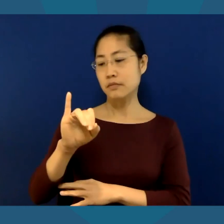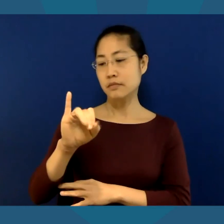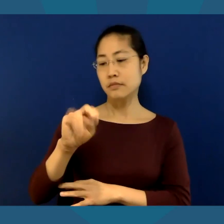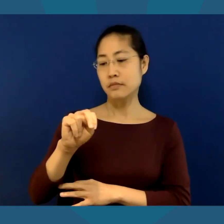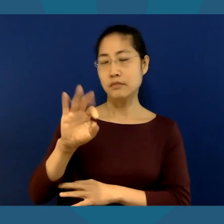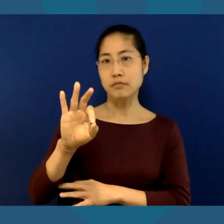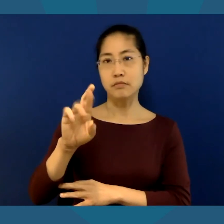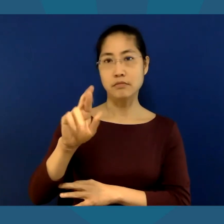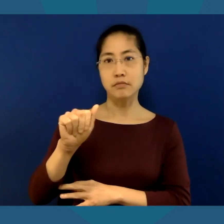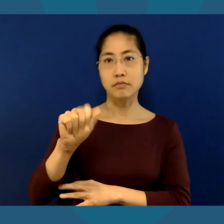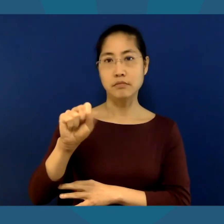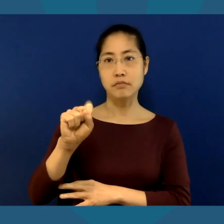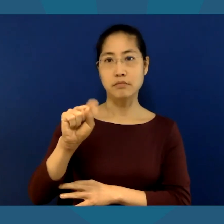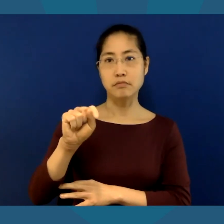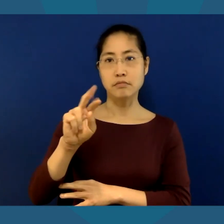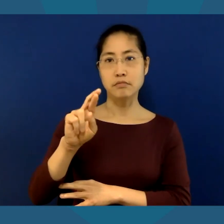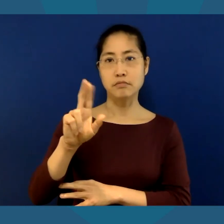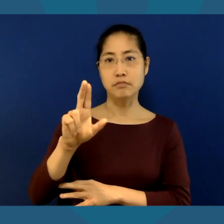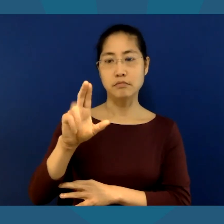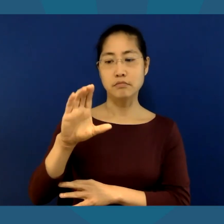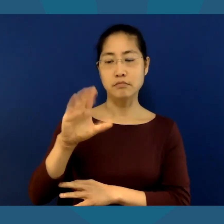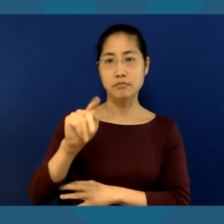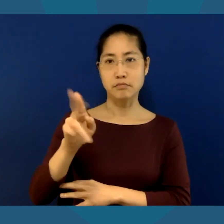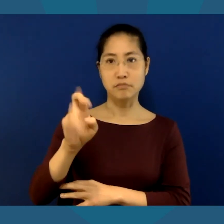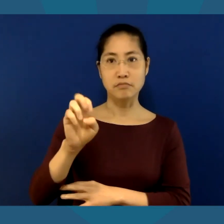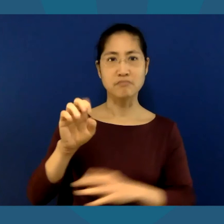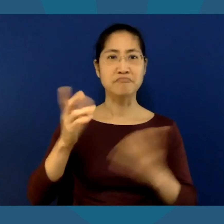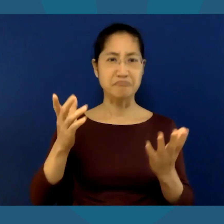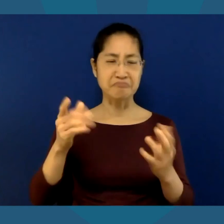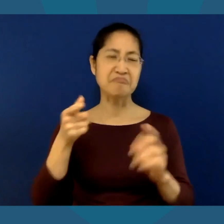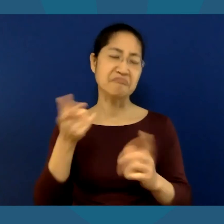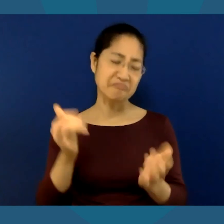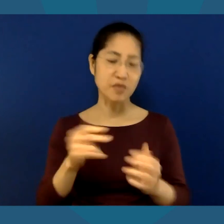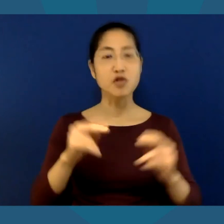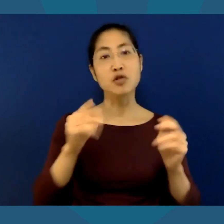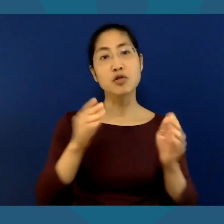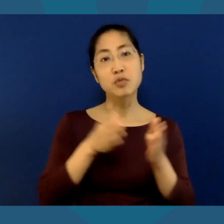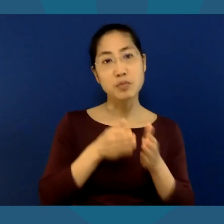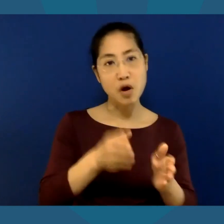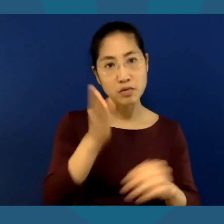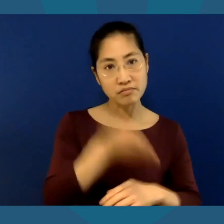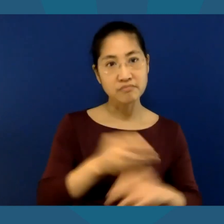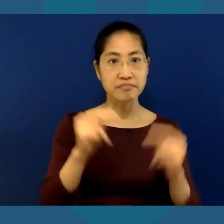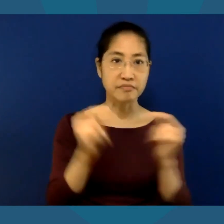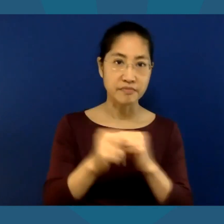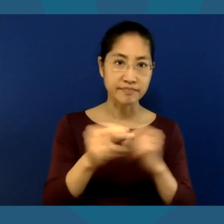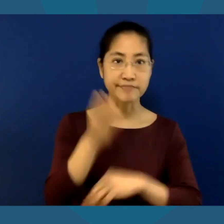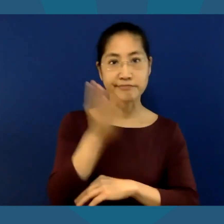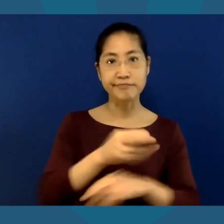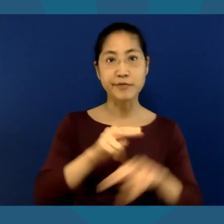and supporting infrastructure in Arizona, roads, highways,